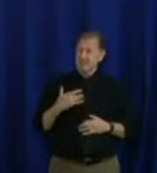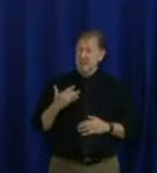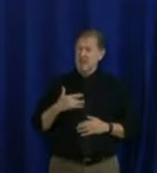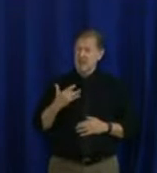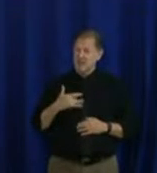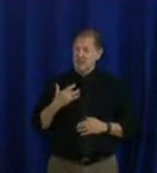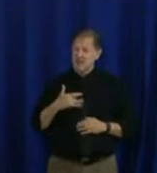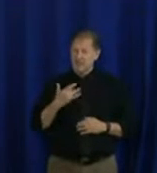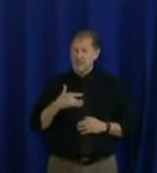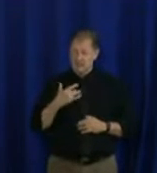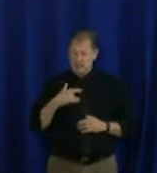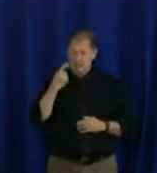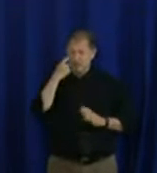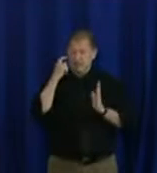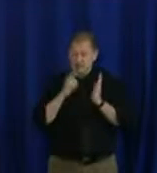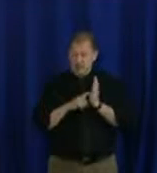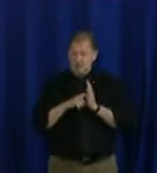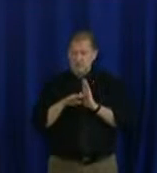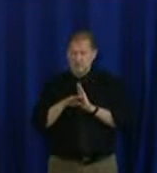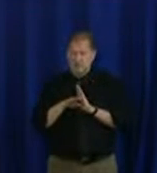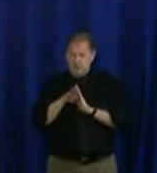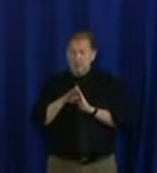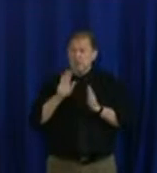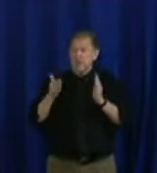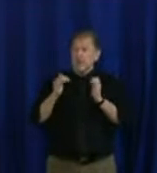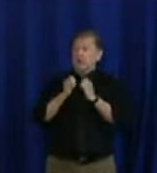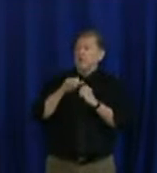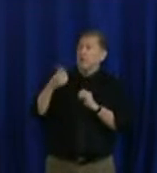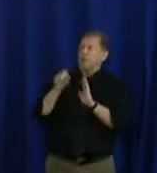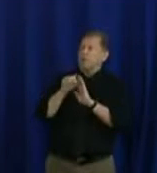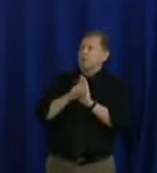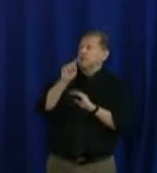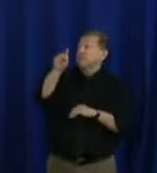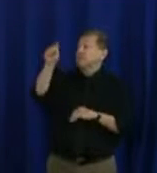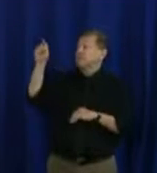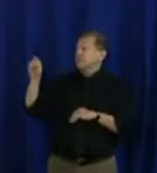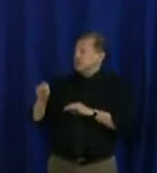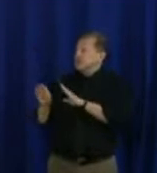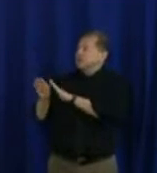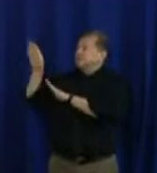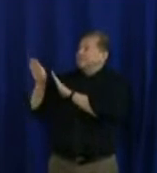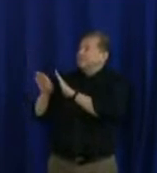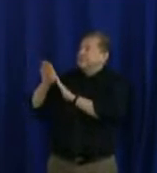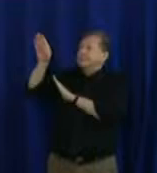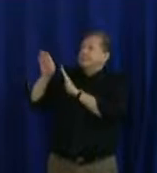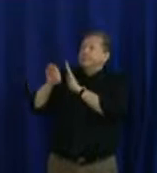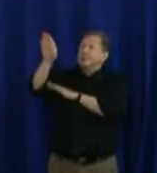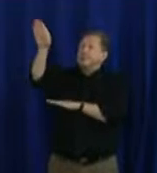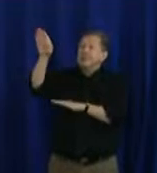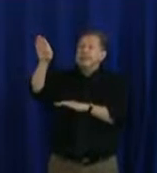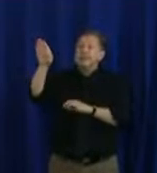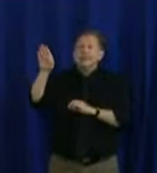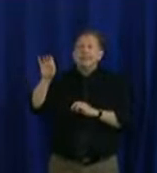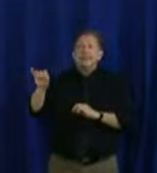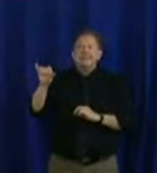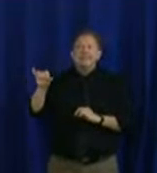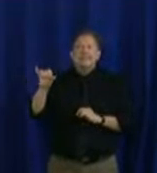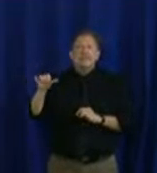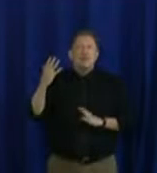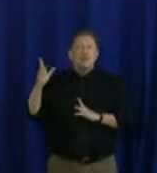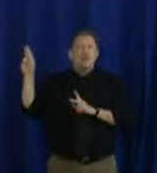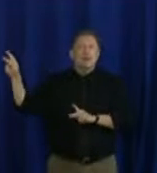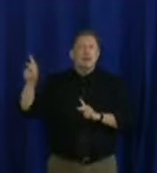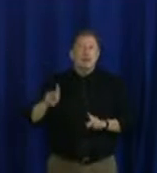expect, given what we are seeing around the country, that we will likely see some additional increases